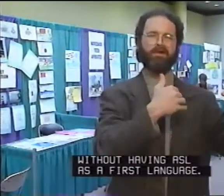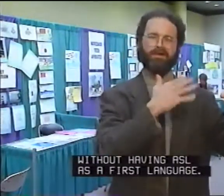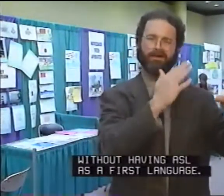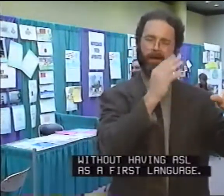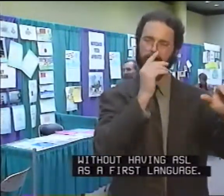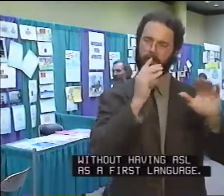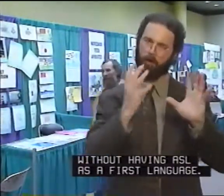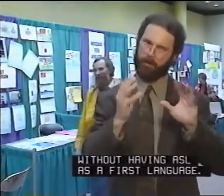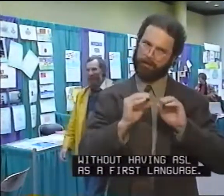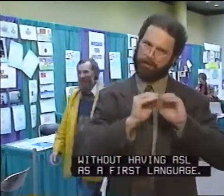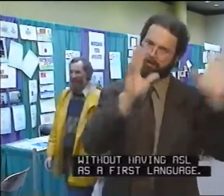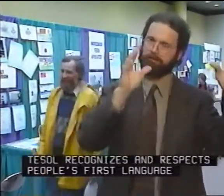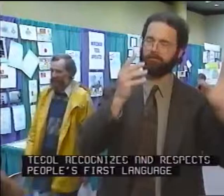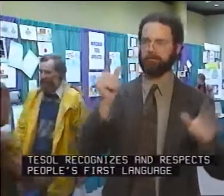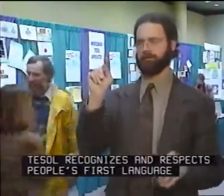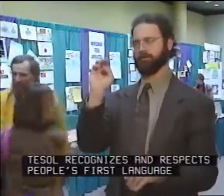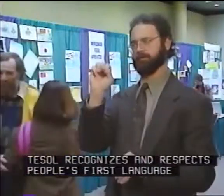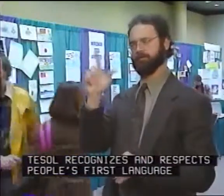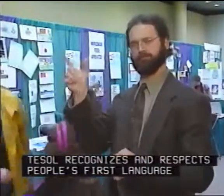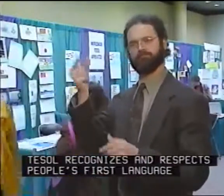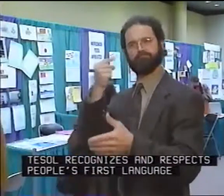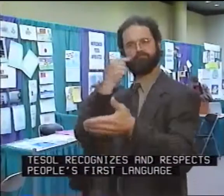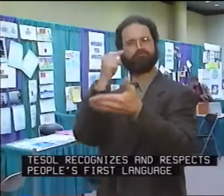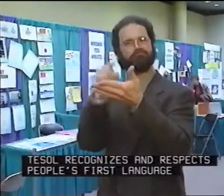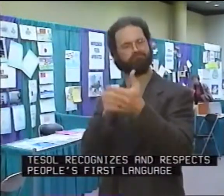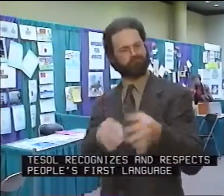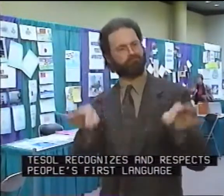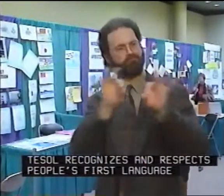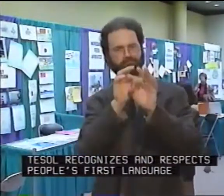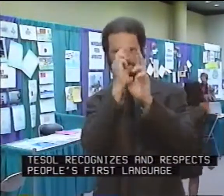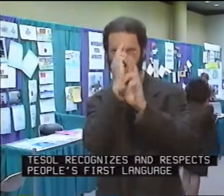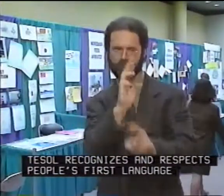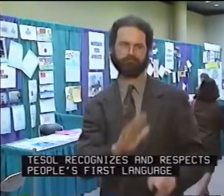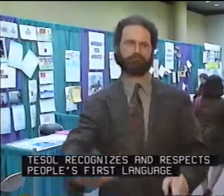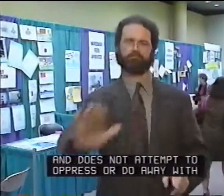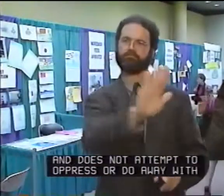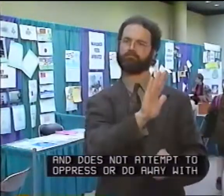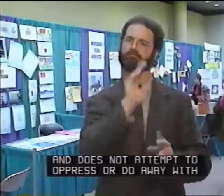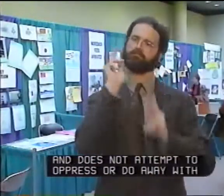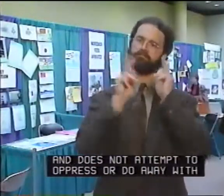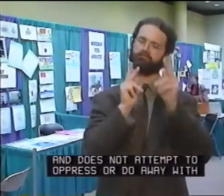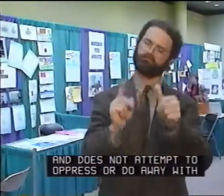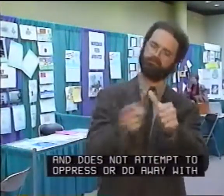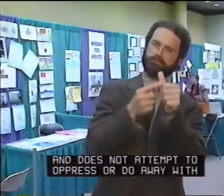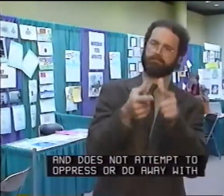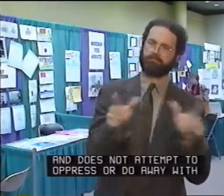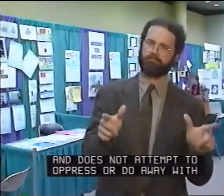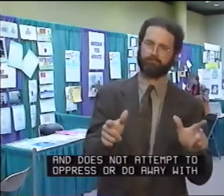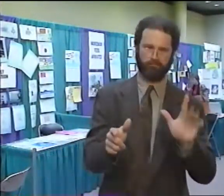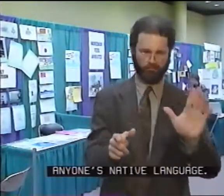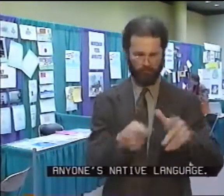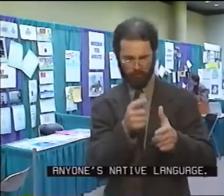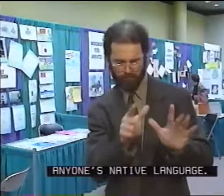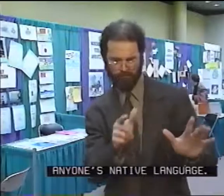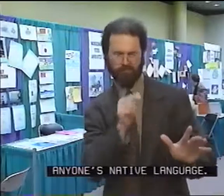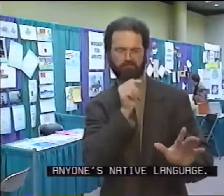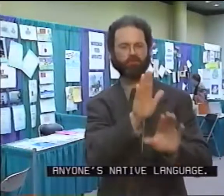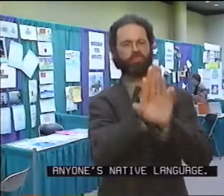first language. TESOL recognizes and respects people's first language and does not attempt to oppress or do away with anyone's native